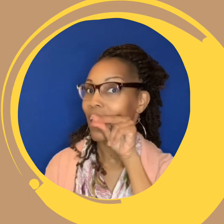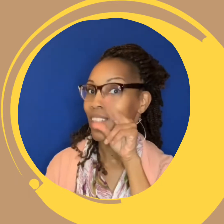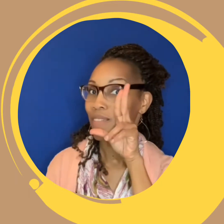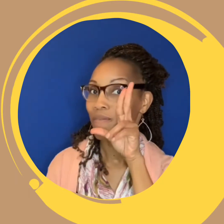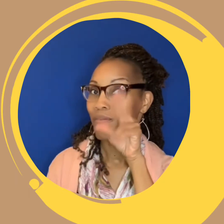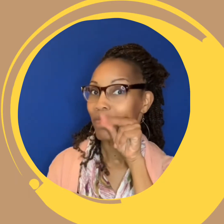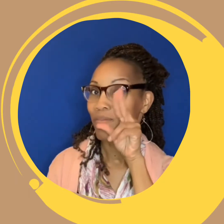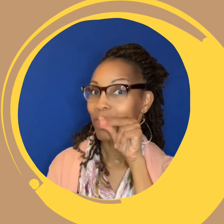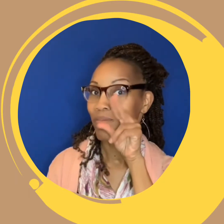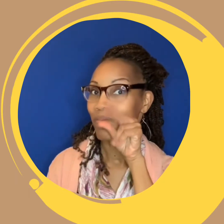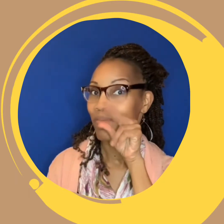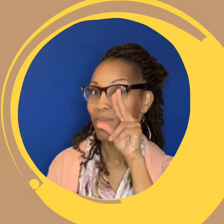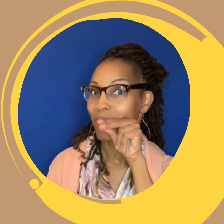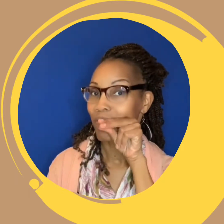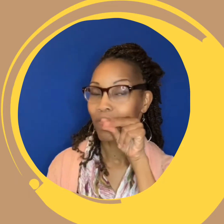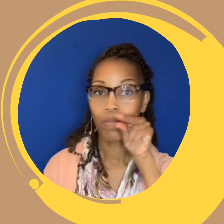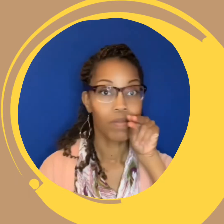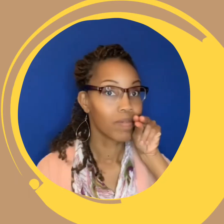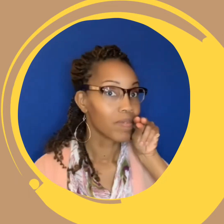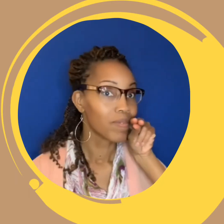Duck.